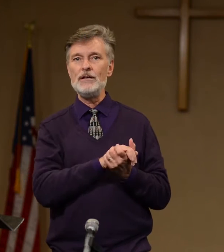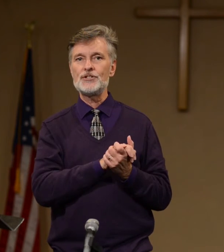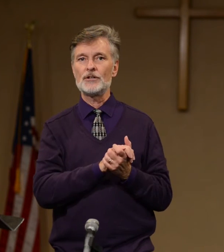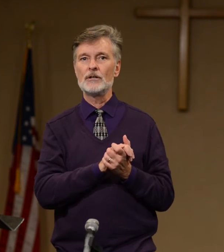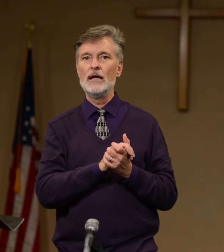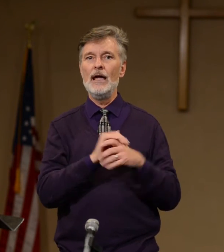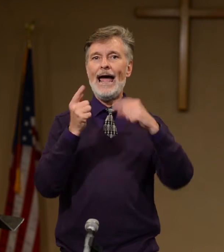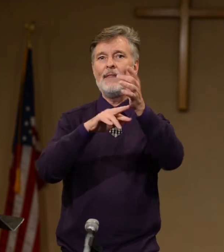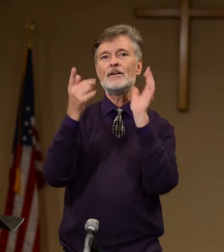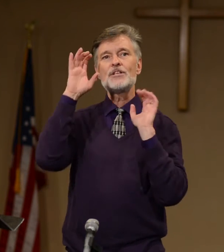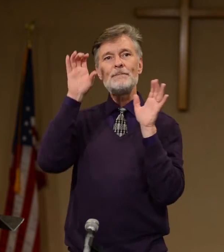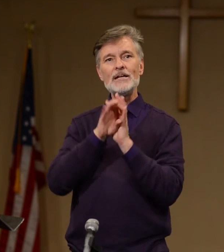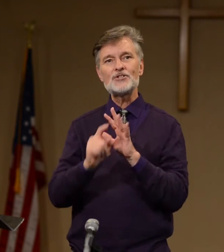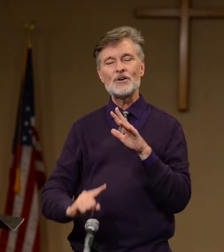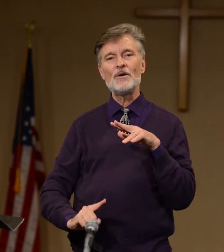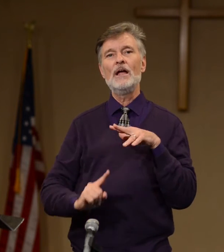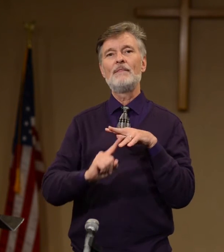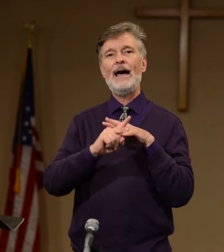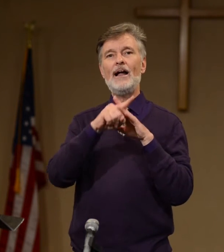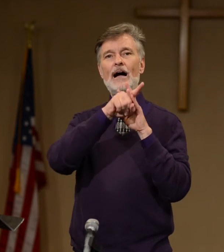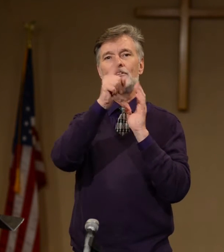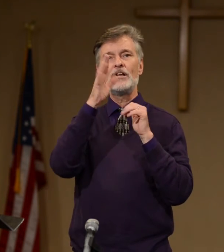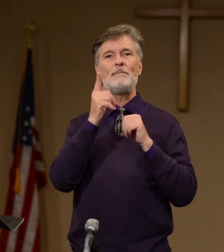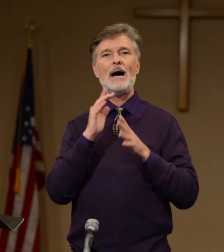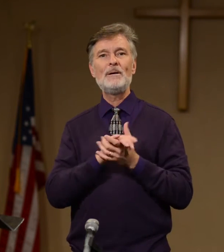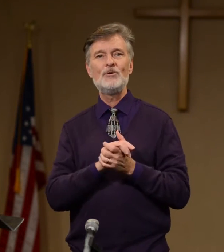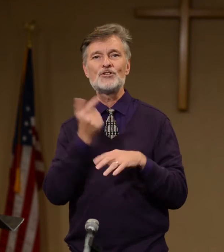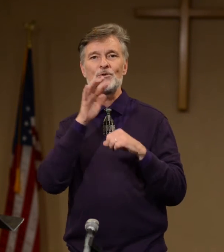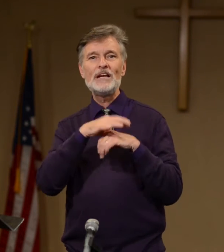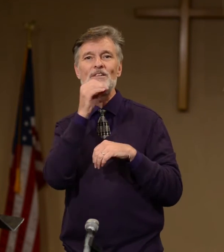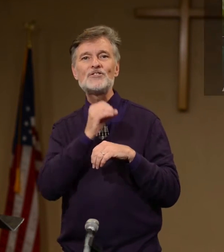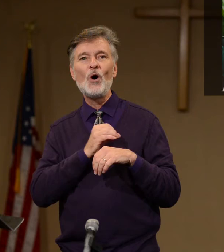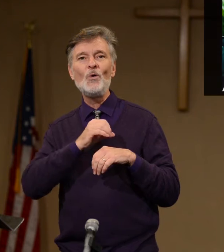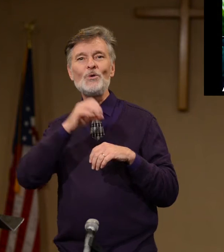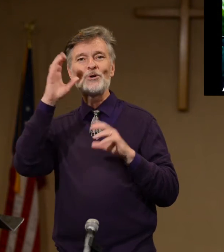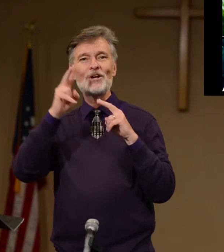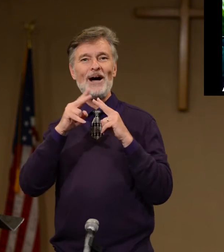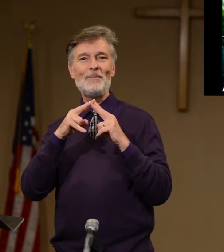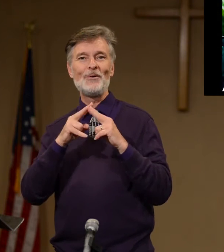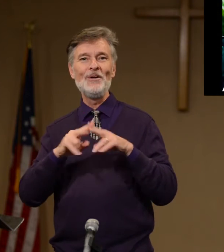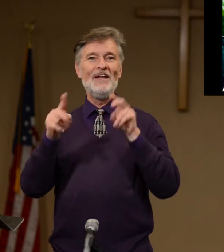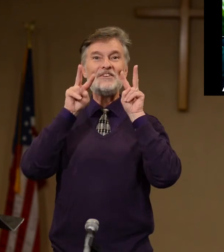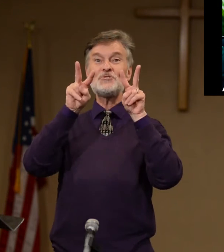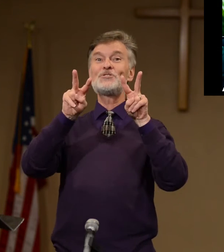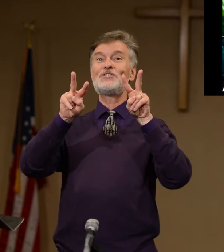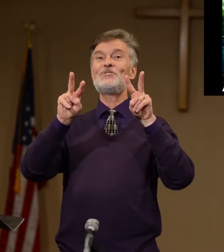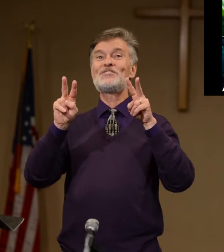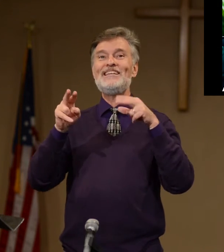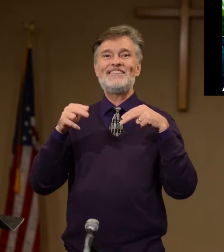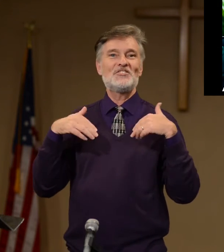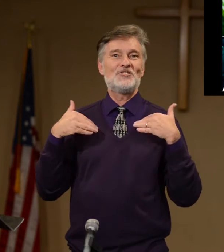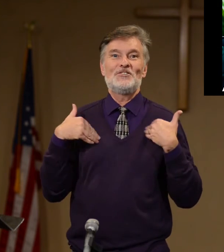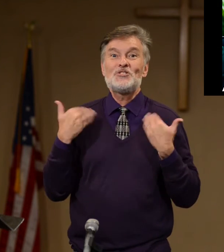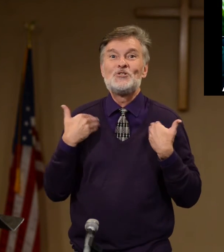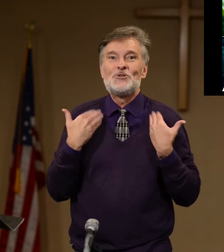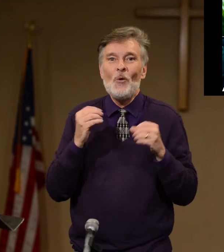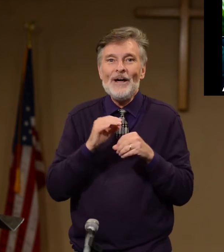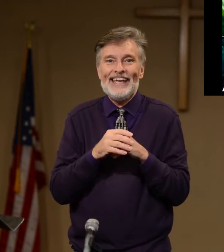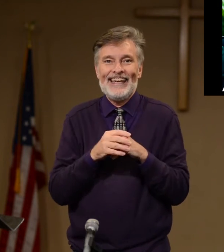cherish her. And there's a picture that is going to pop up on your screen of this older couple that you still see this joy in,